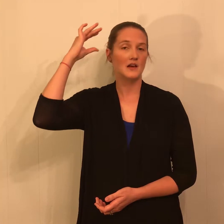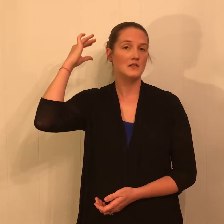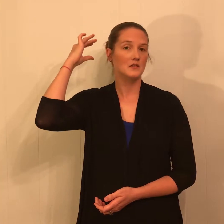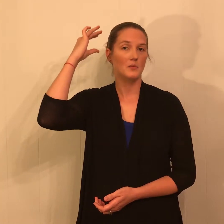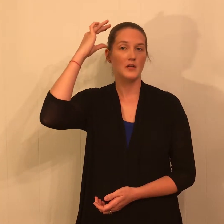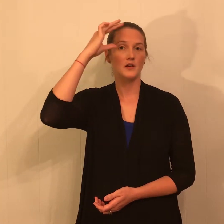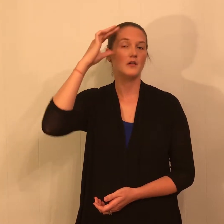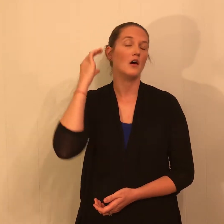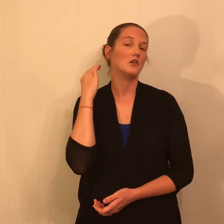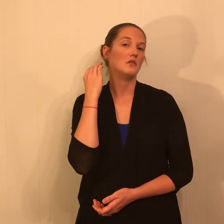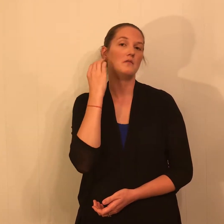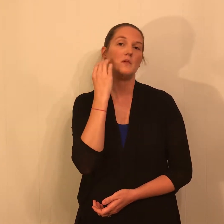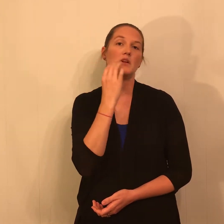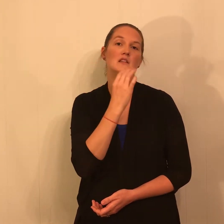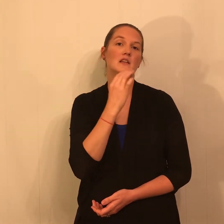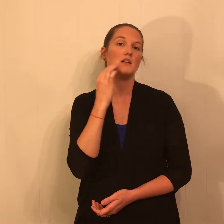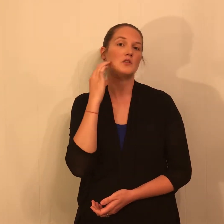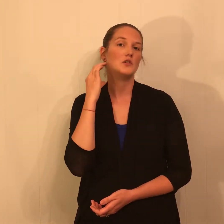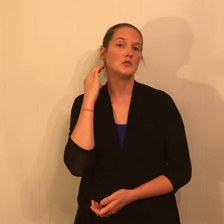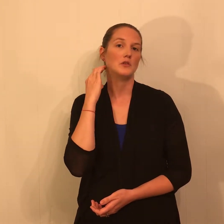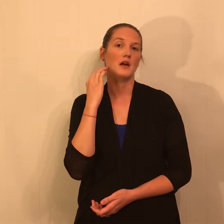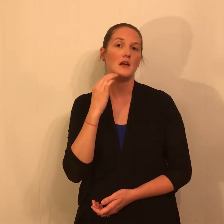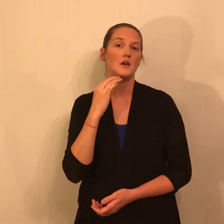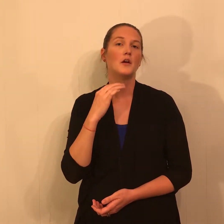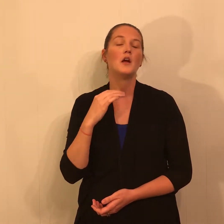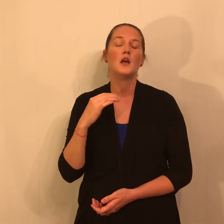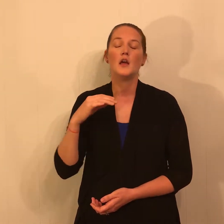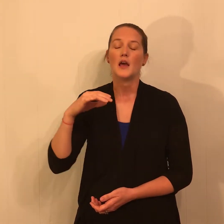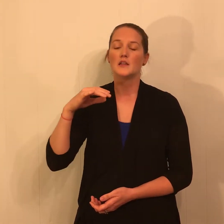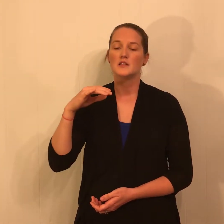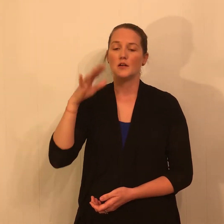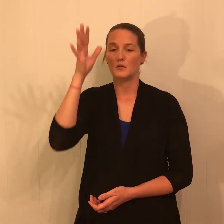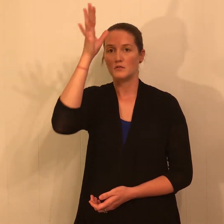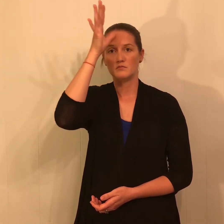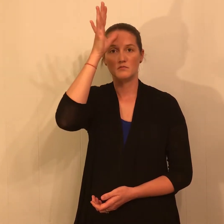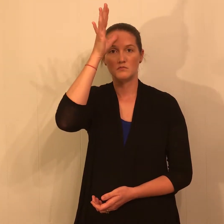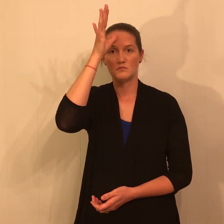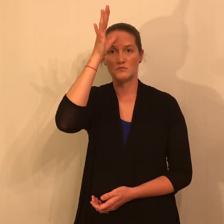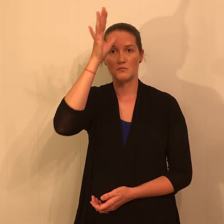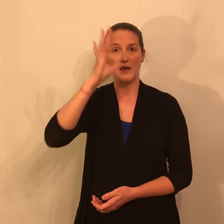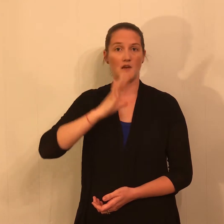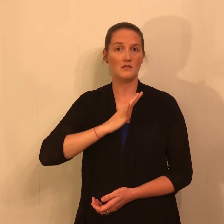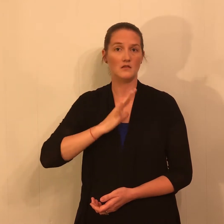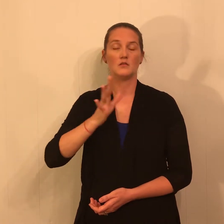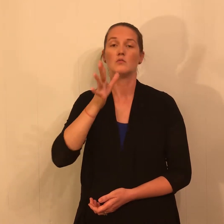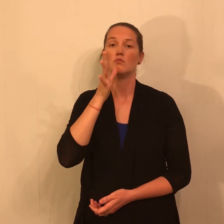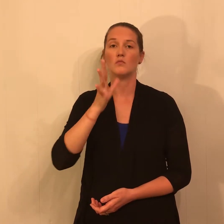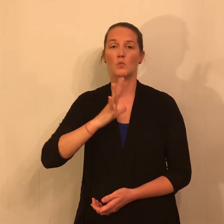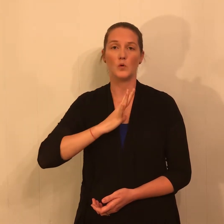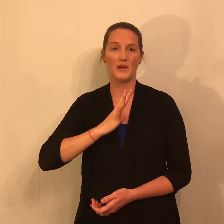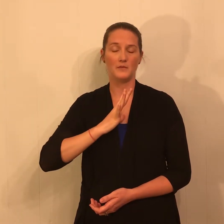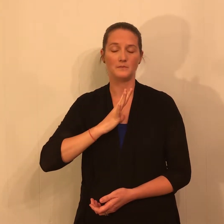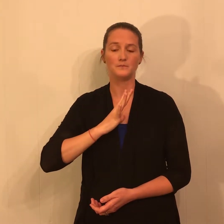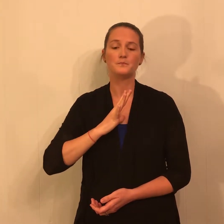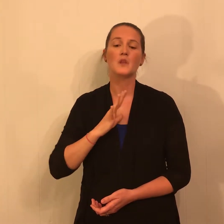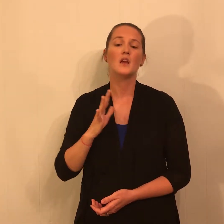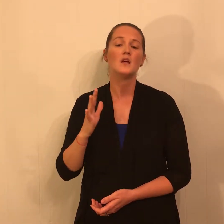are up here. All your feminine signs are usually right here. And so, man, woman.